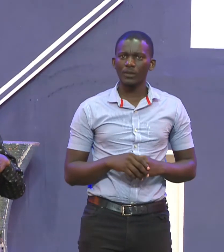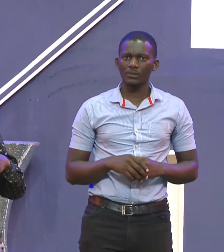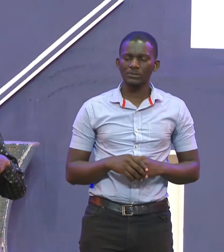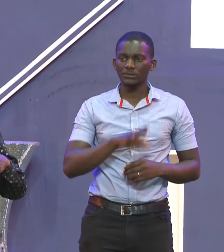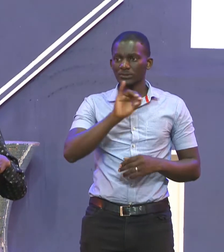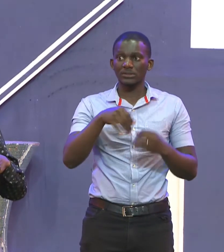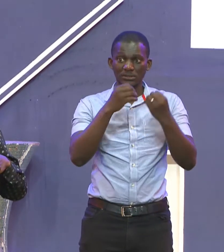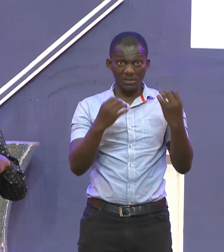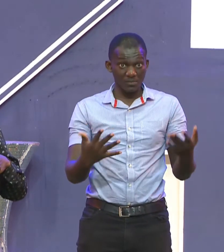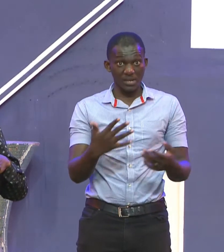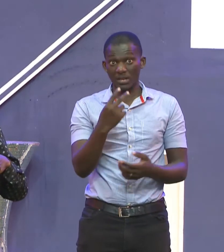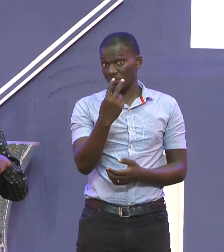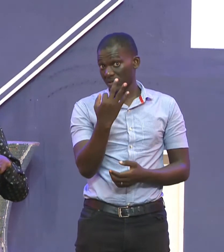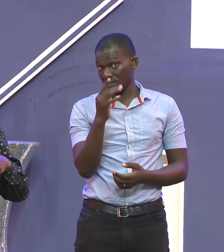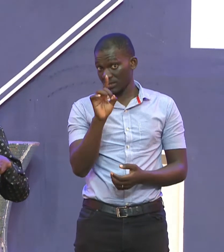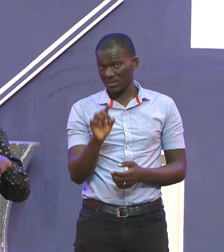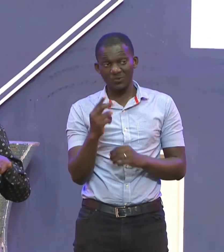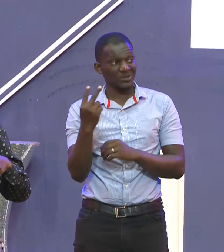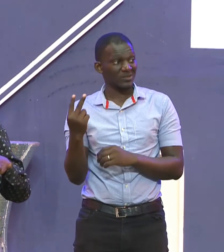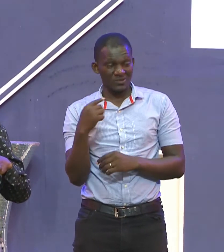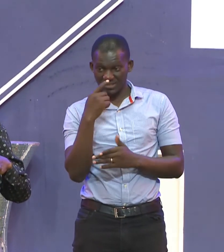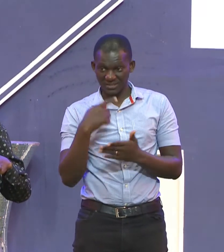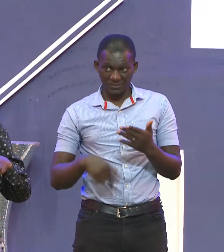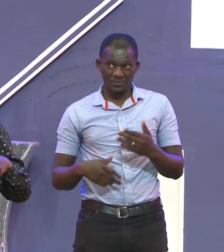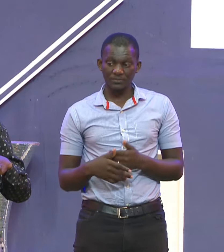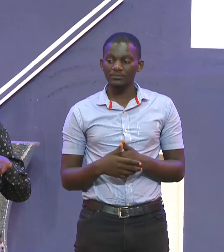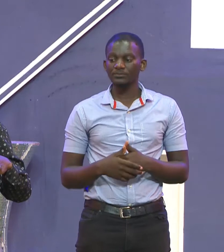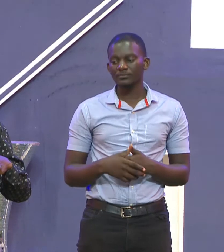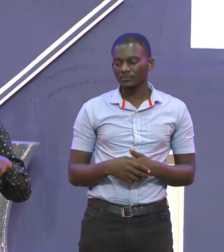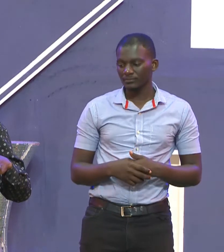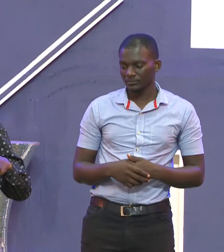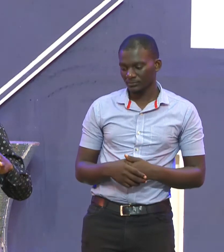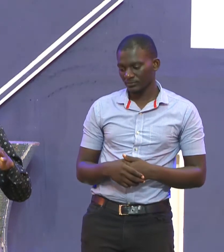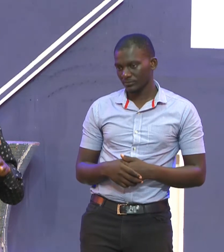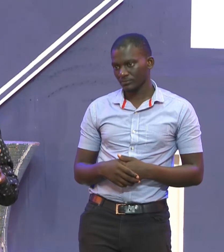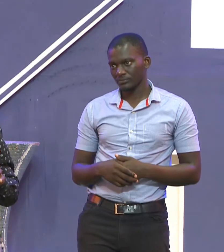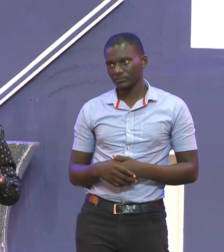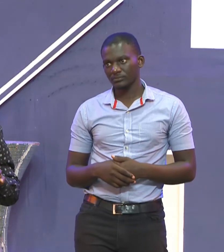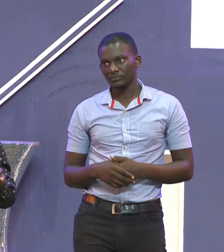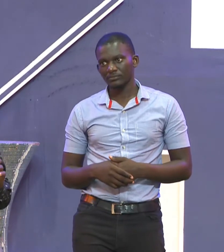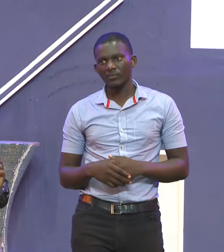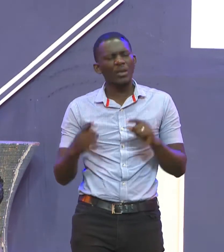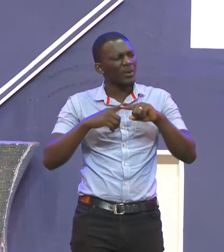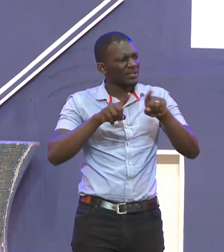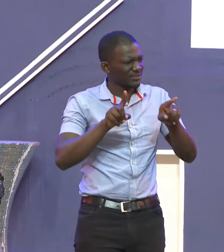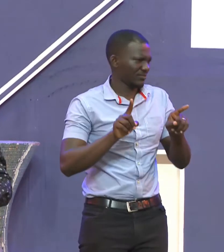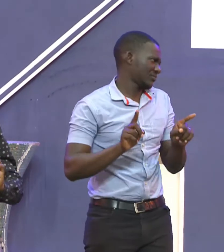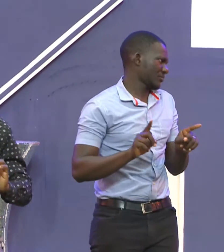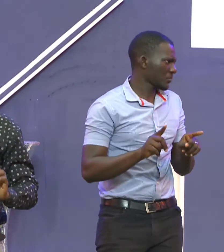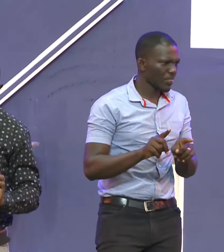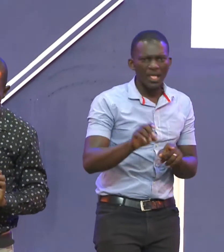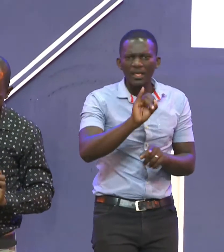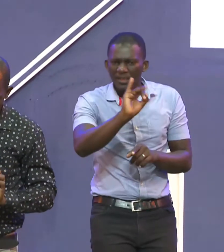That is 23:22 Jeremiah. This is what he has said. Naye singa bayimirira